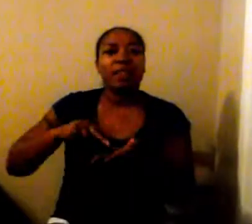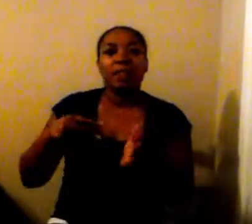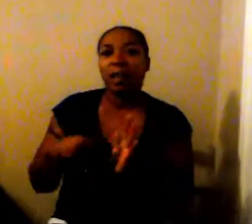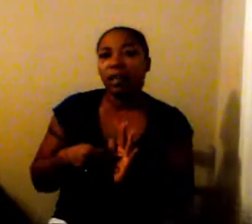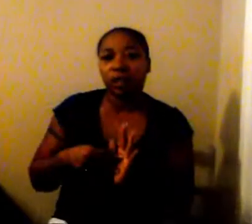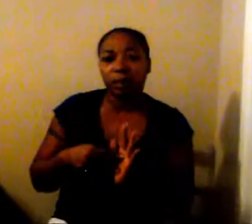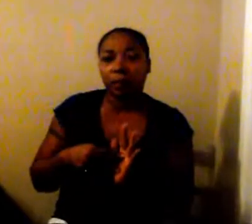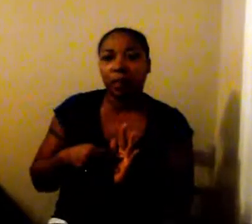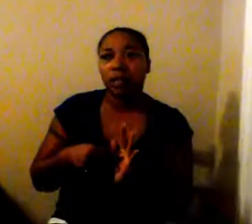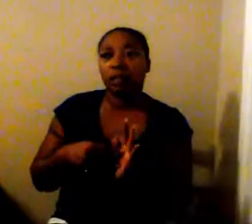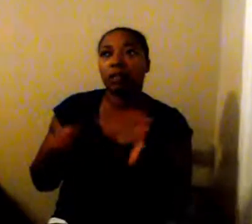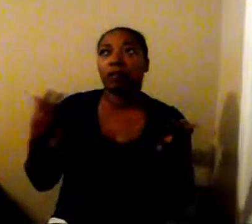That just means,